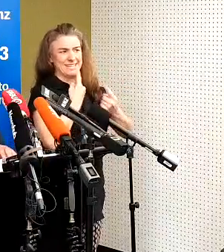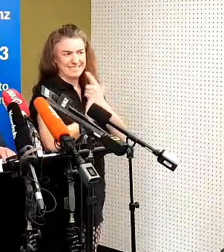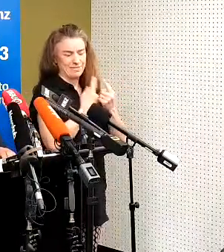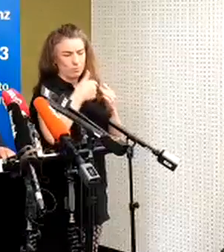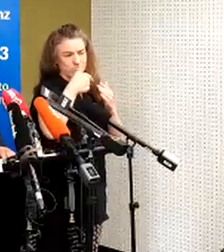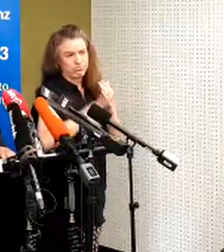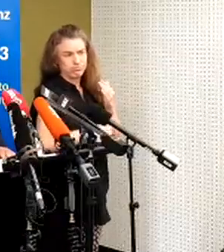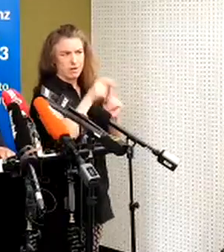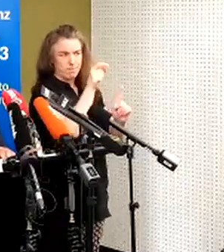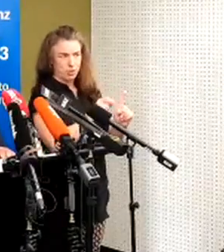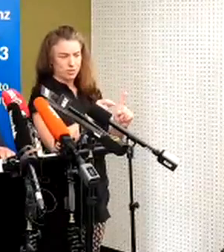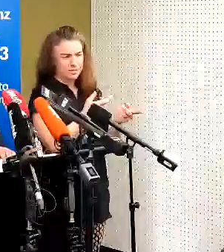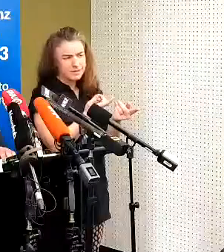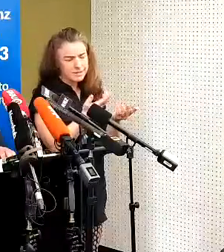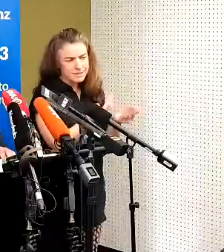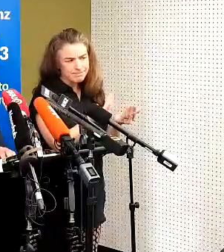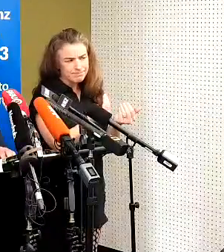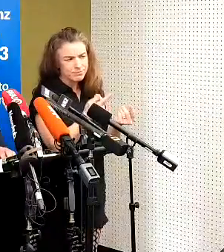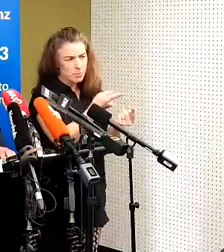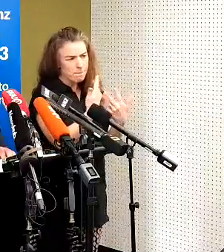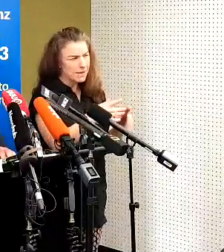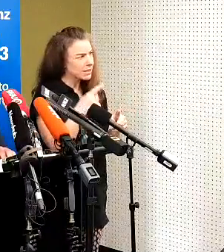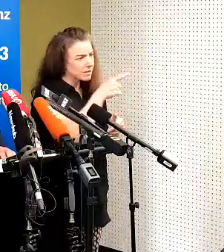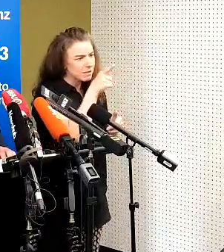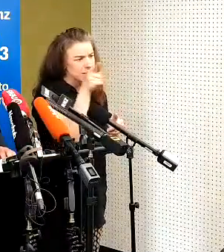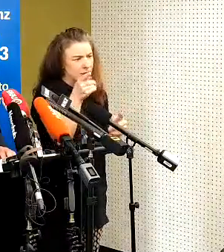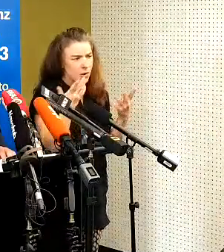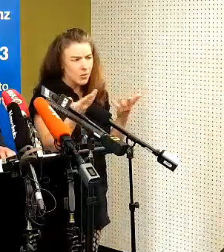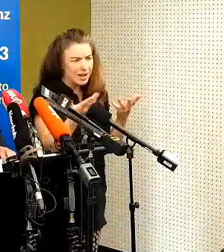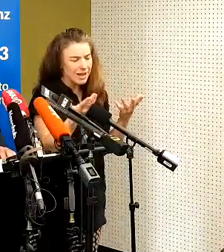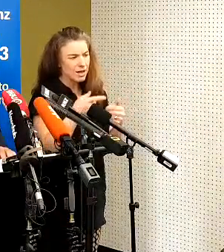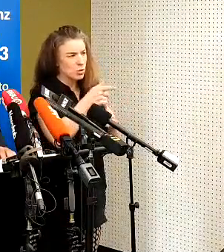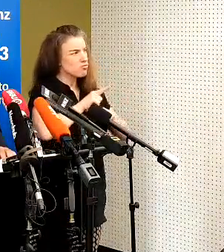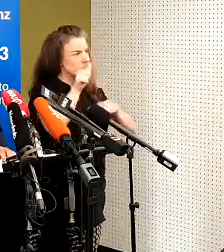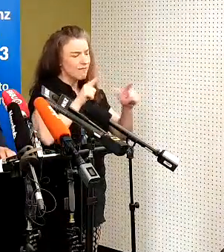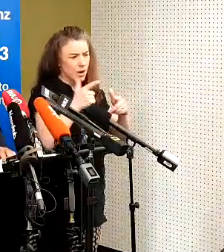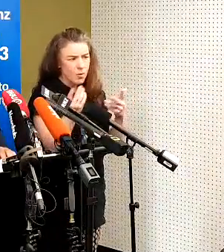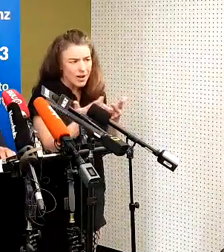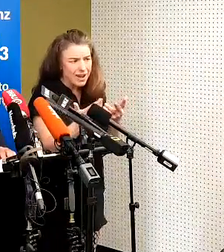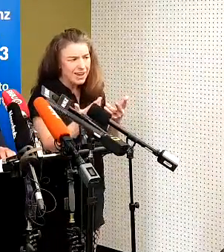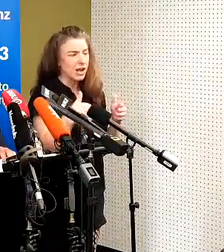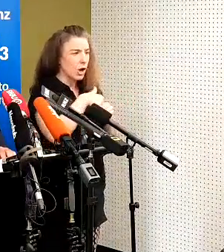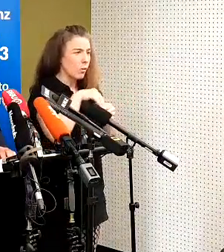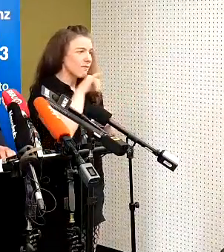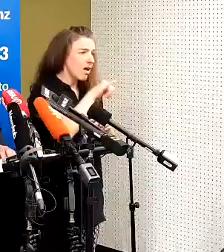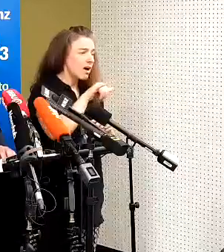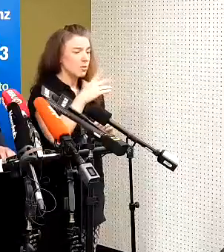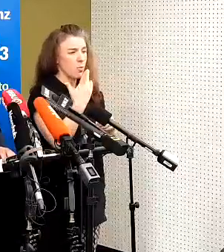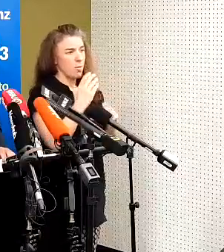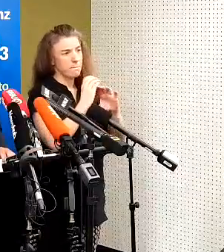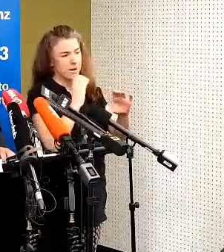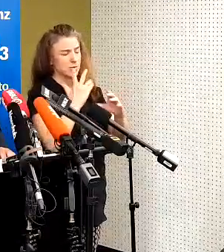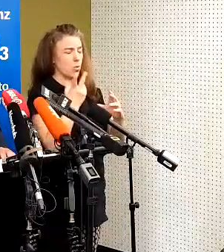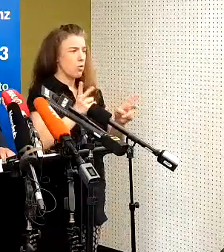the case to get information about where they have been, places they may have travelled, which might include flights or other public